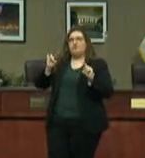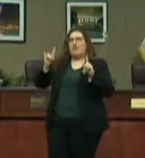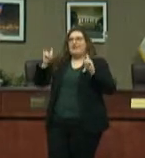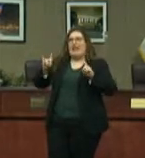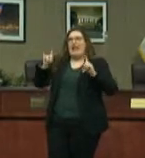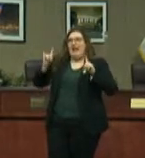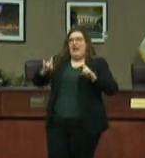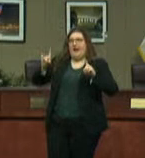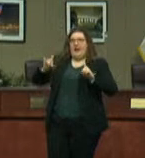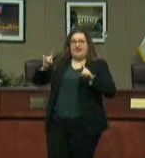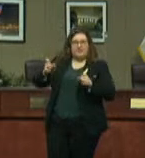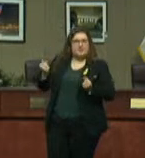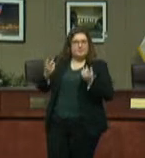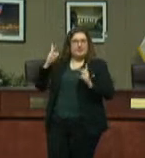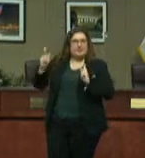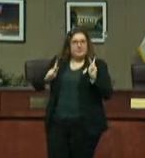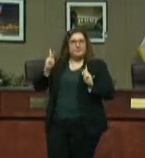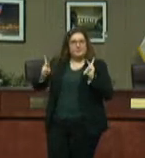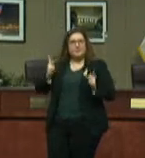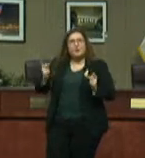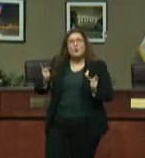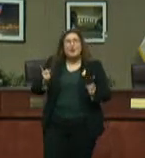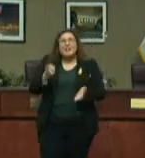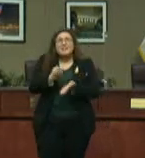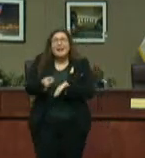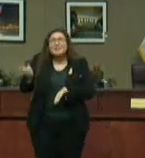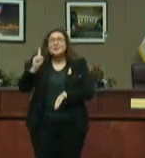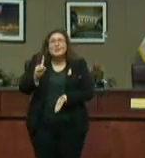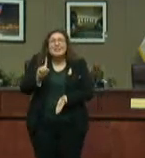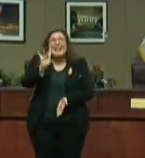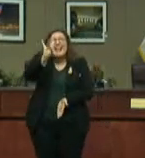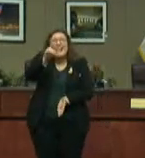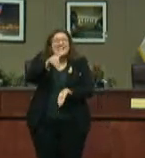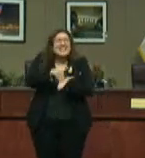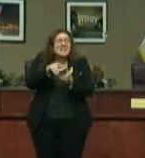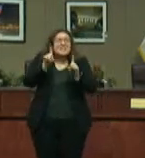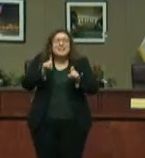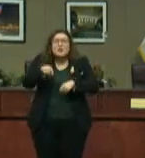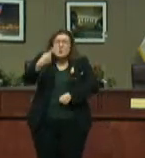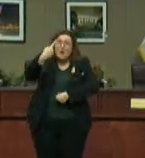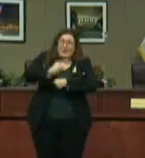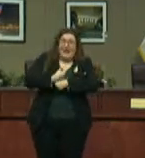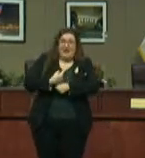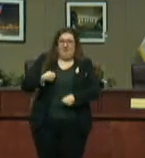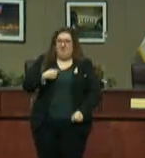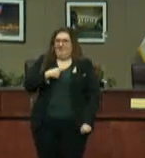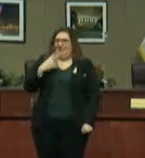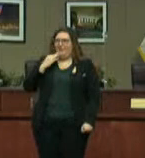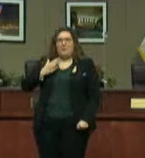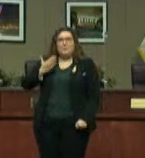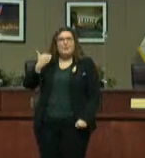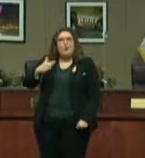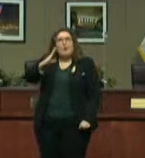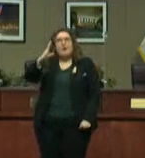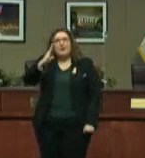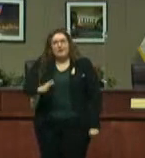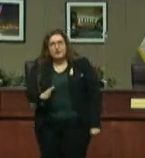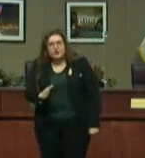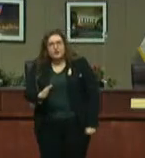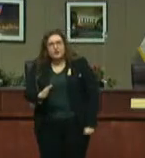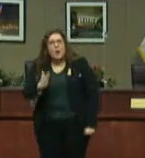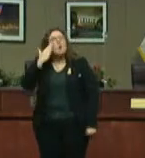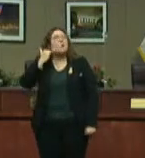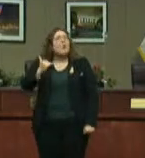last week that we have 8,000 tests in a day. We never have done that before. I think that the interest in the